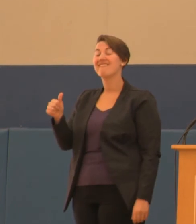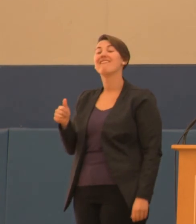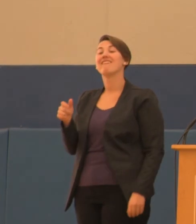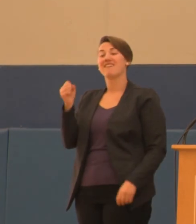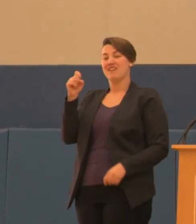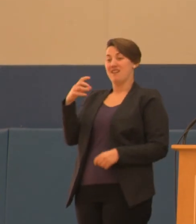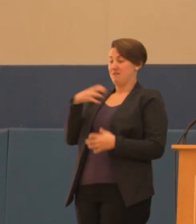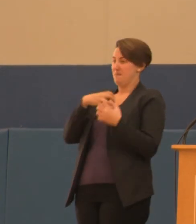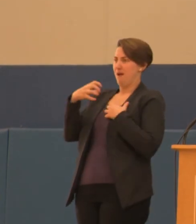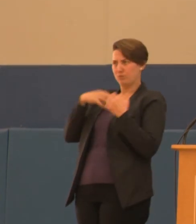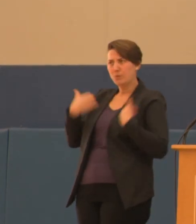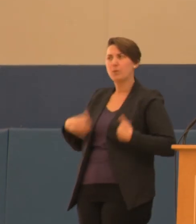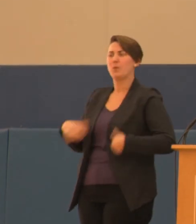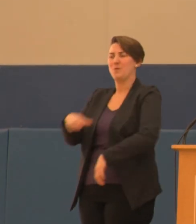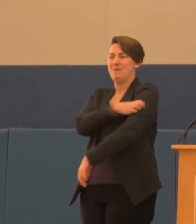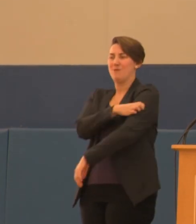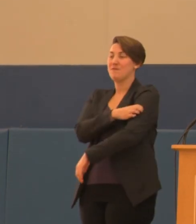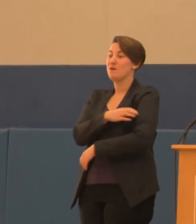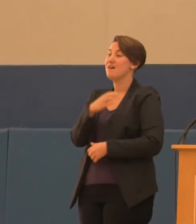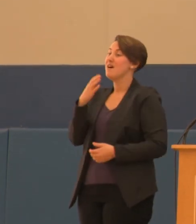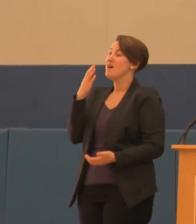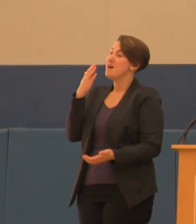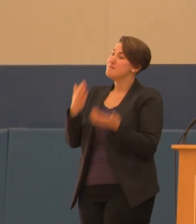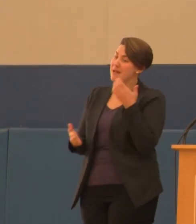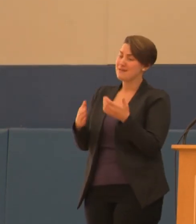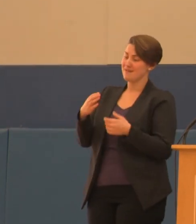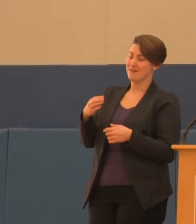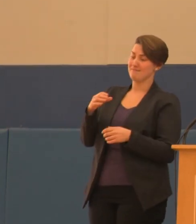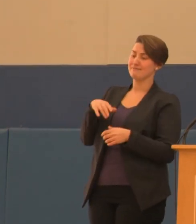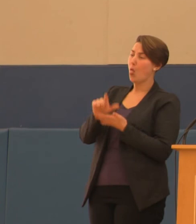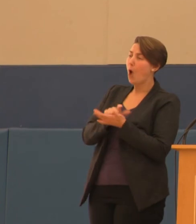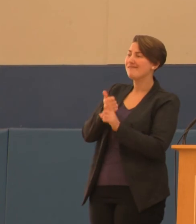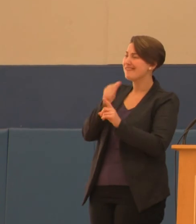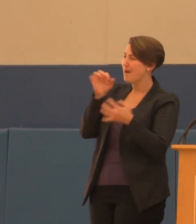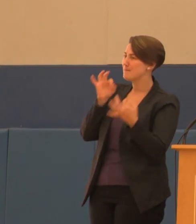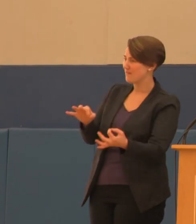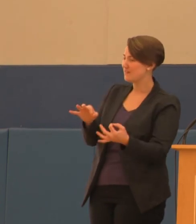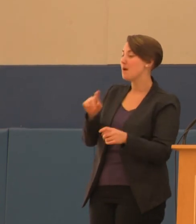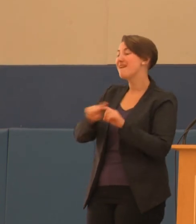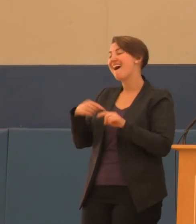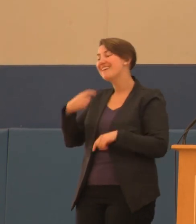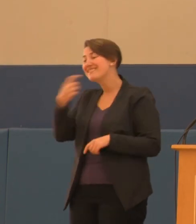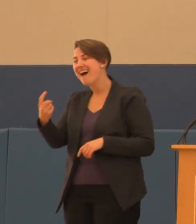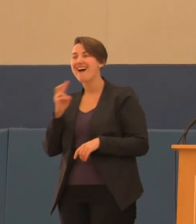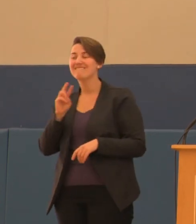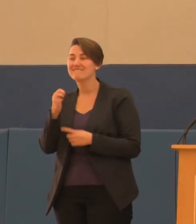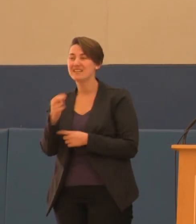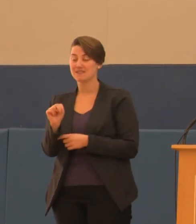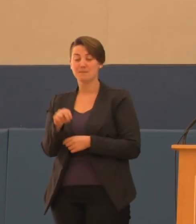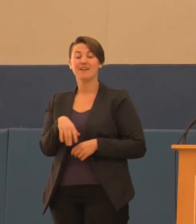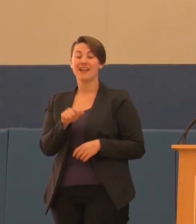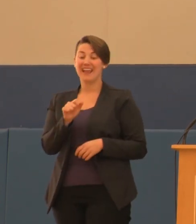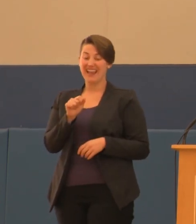what these complaints can do. Even if they're not perfect, I tell most victims, sexual harassment ends when